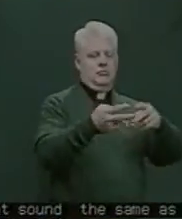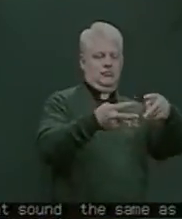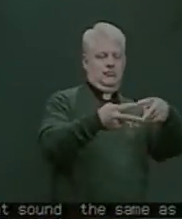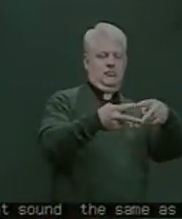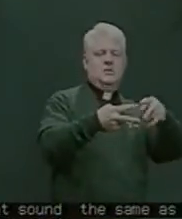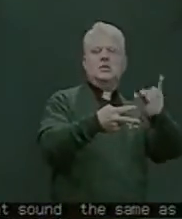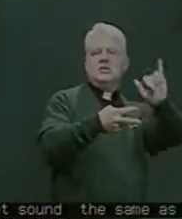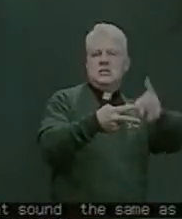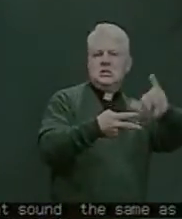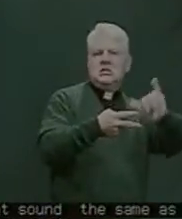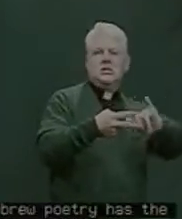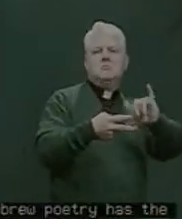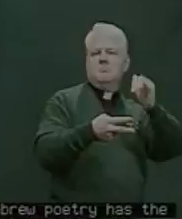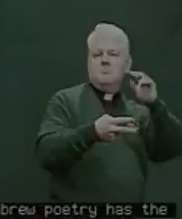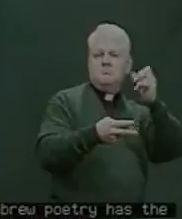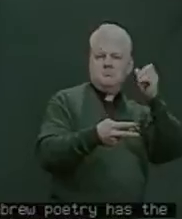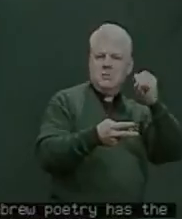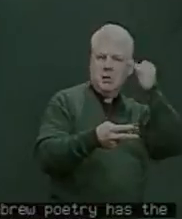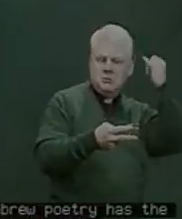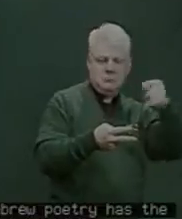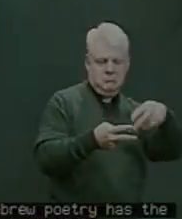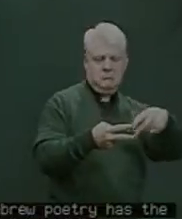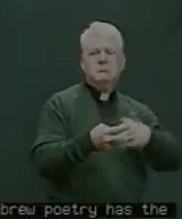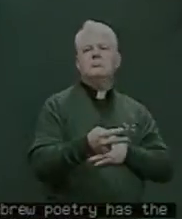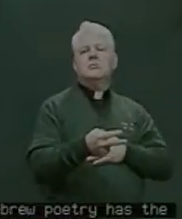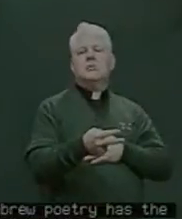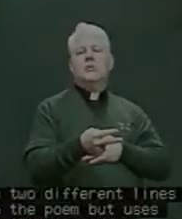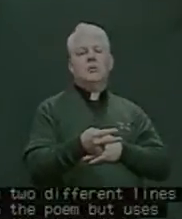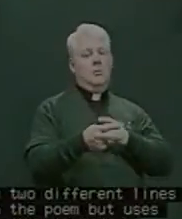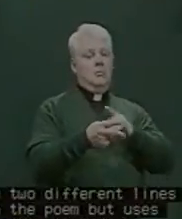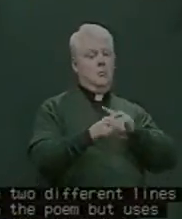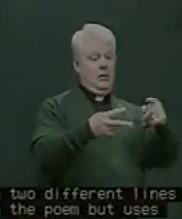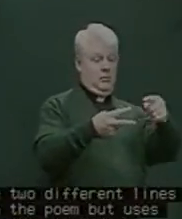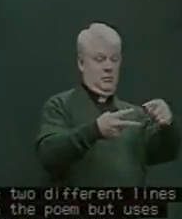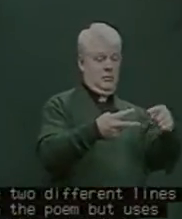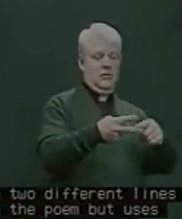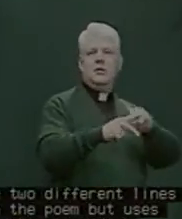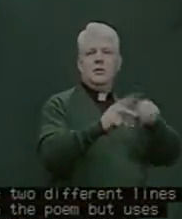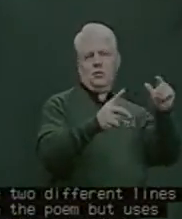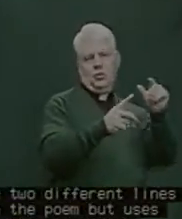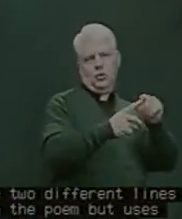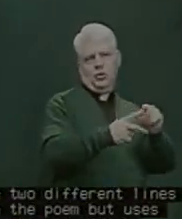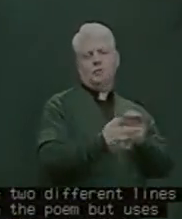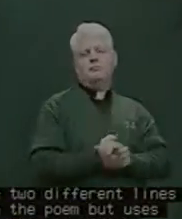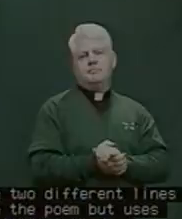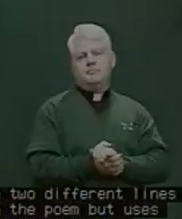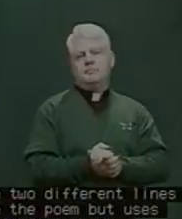that sound the same as other words. 11. poetry has the same meaning in two different lines in the poem,